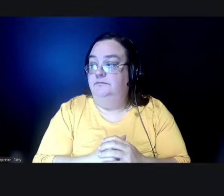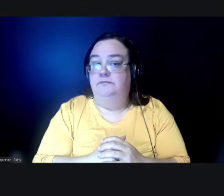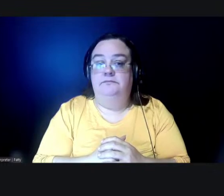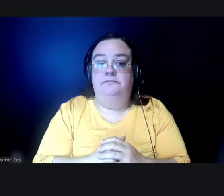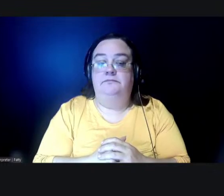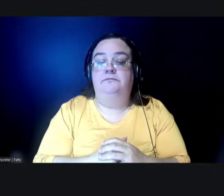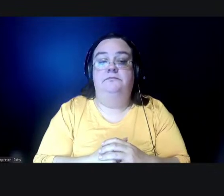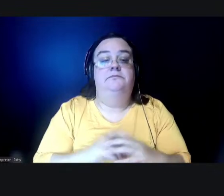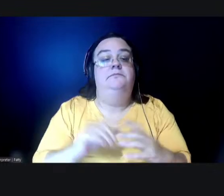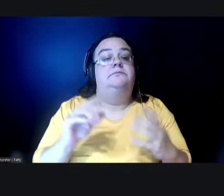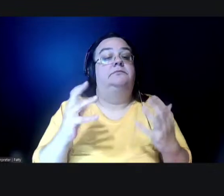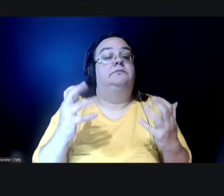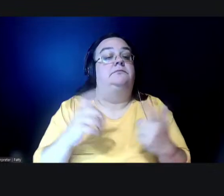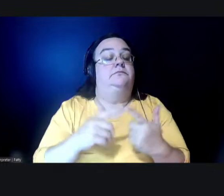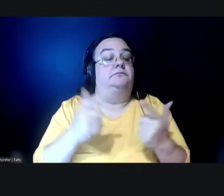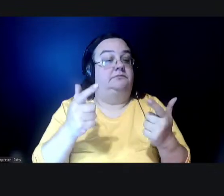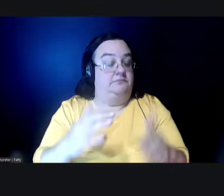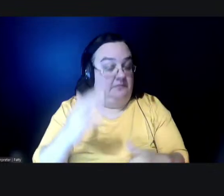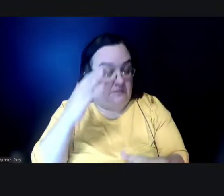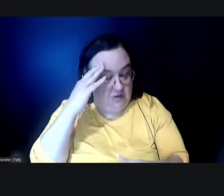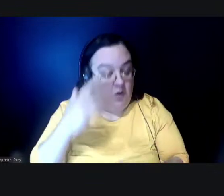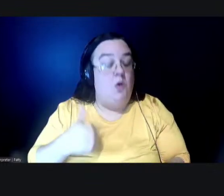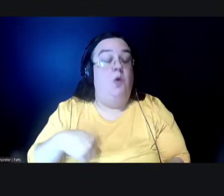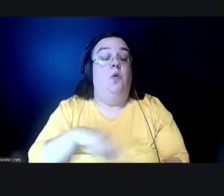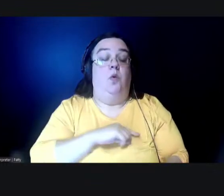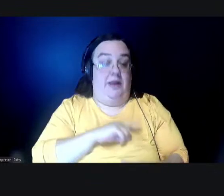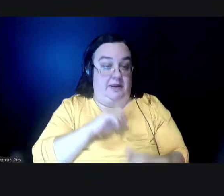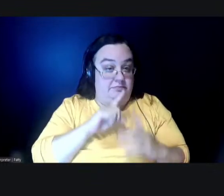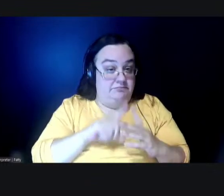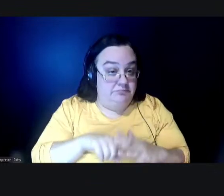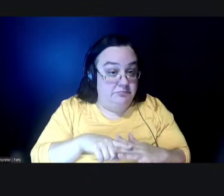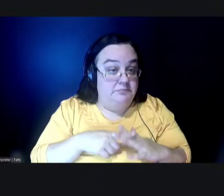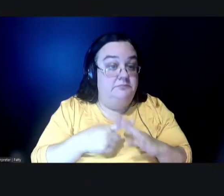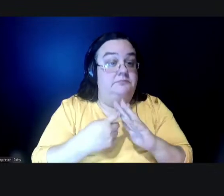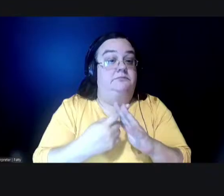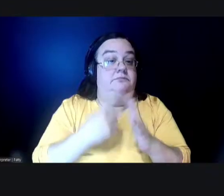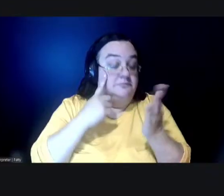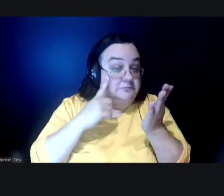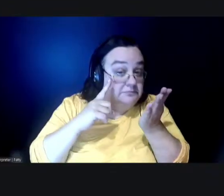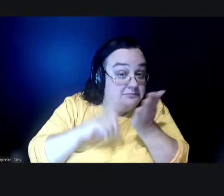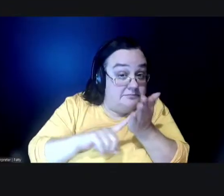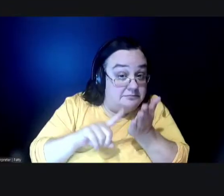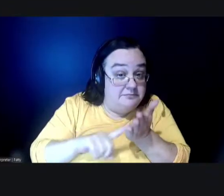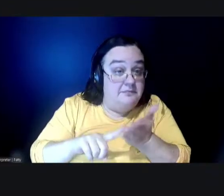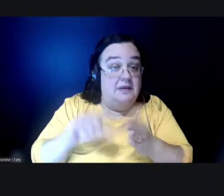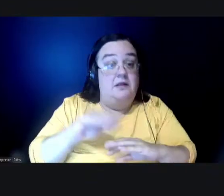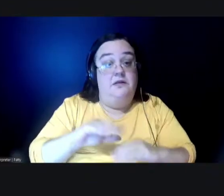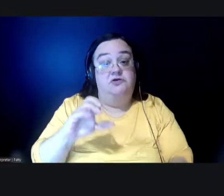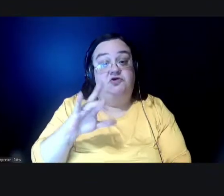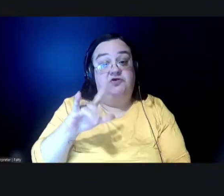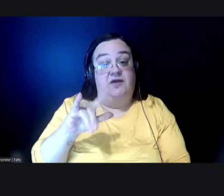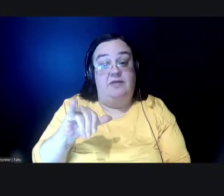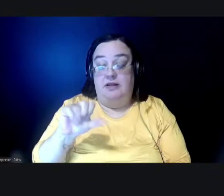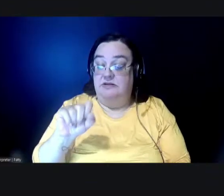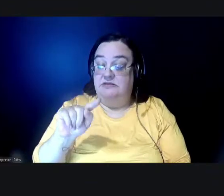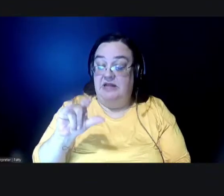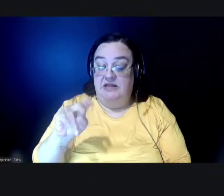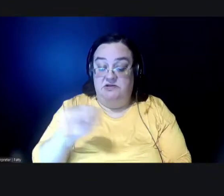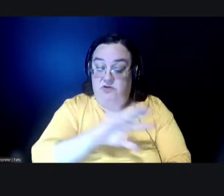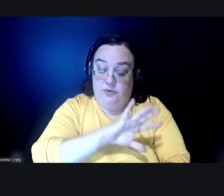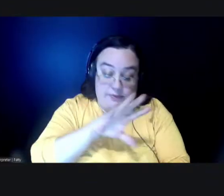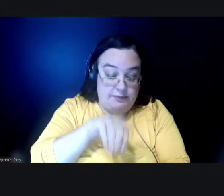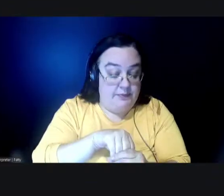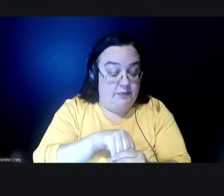just to let you all know, we have begun the inspections at Cheverly Station. A comprehensive report will